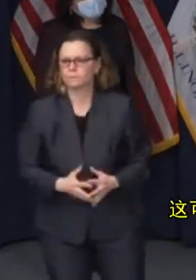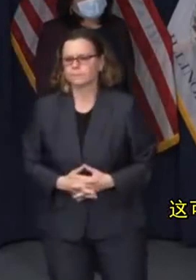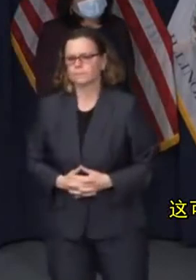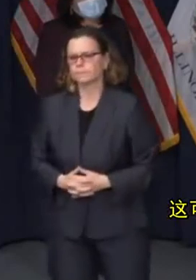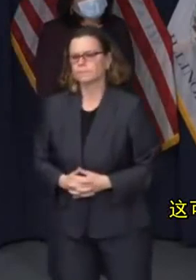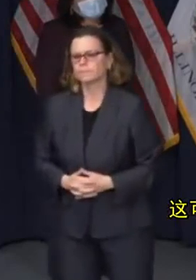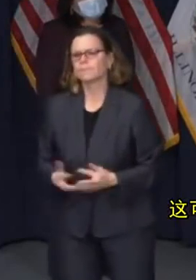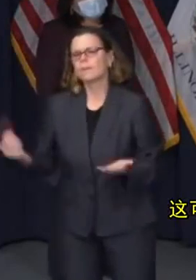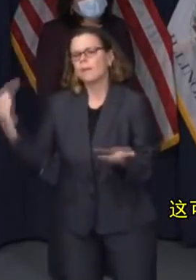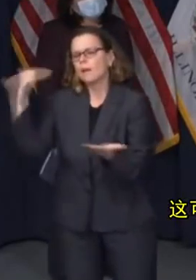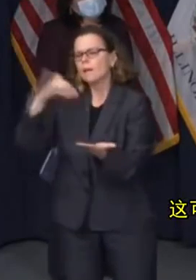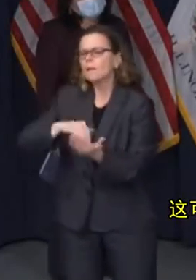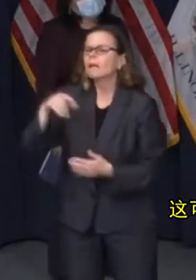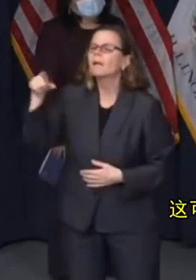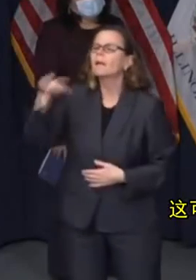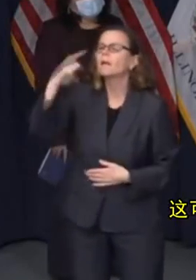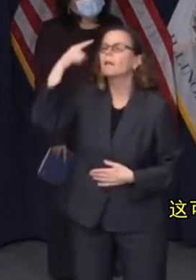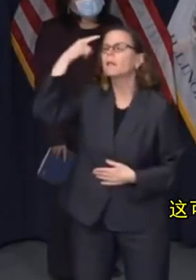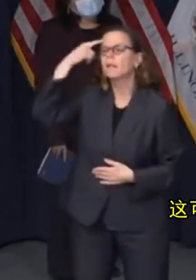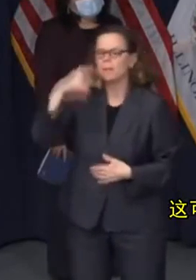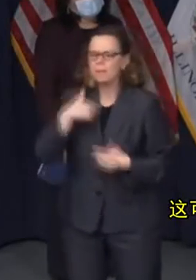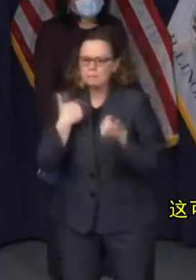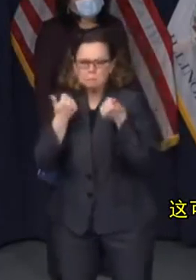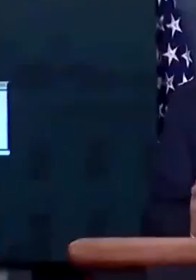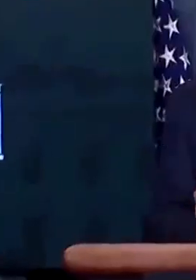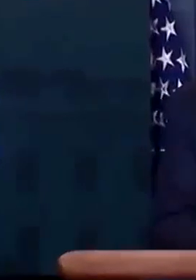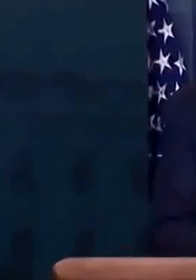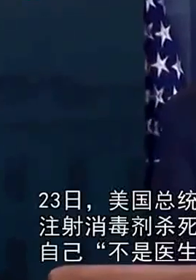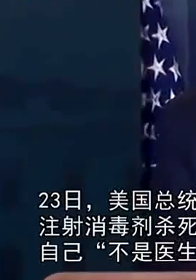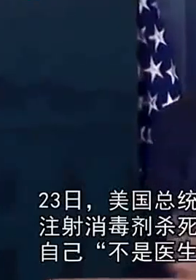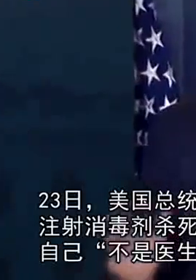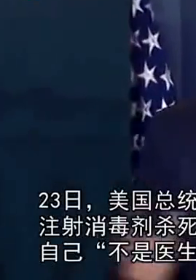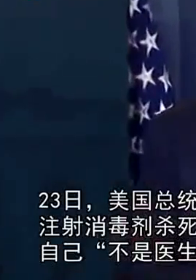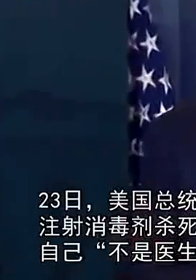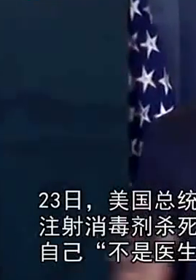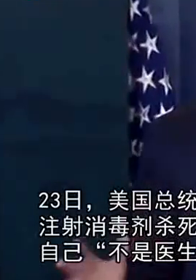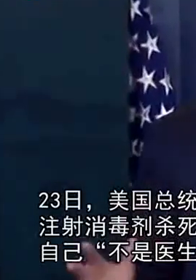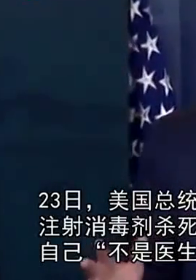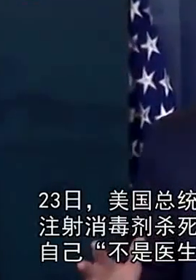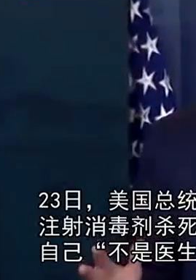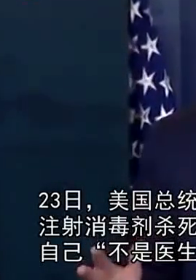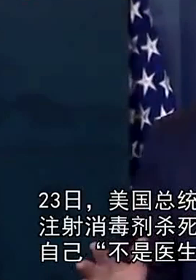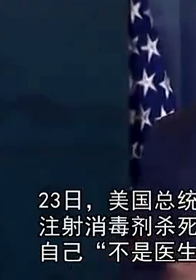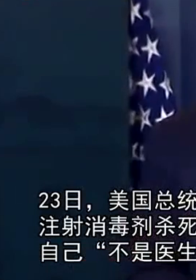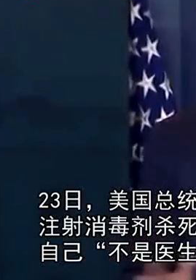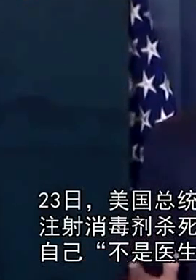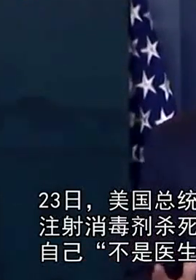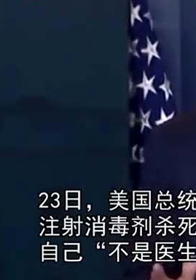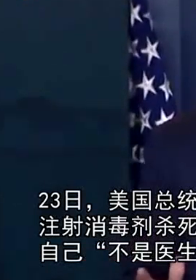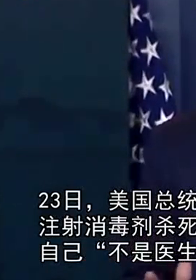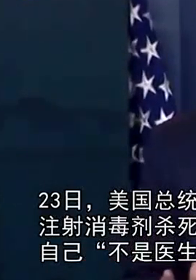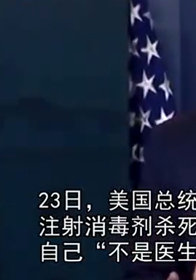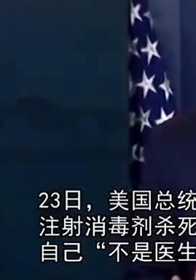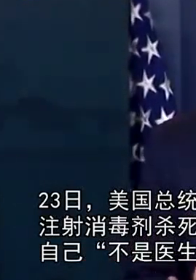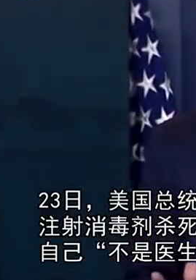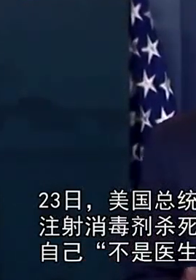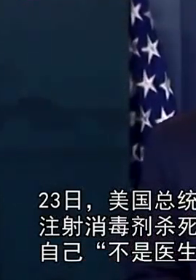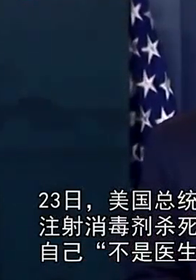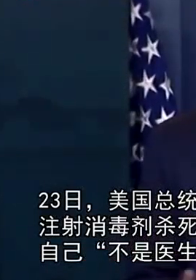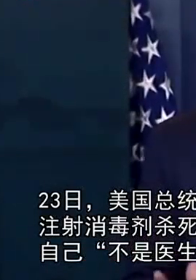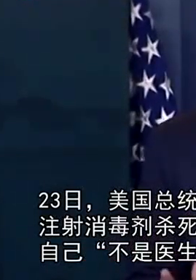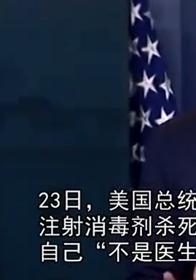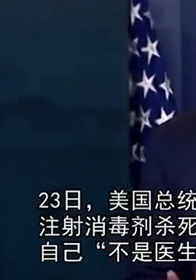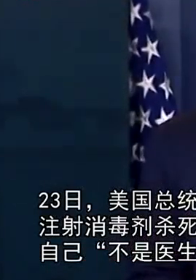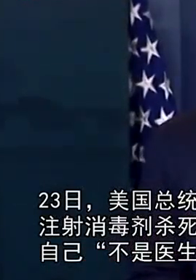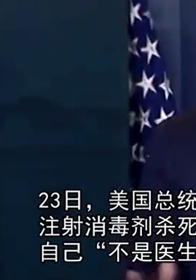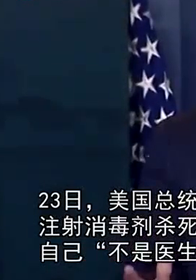disinfectants. You could have very dire consequences. Supposing we hit the body with a tremendous, whether